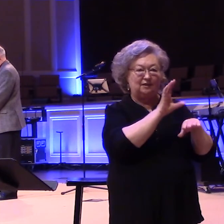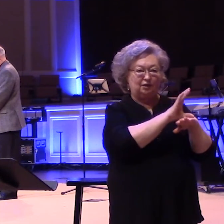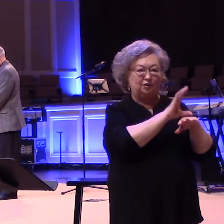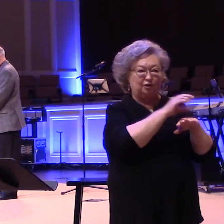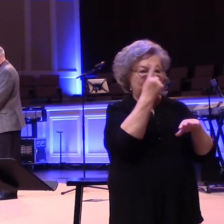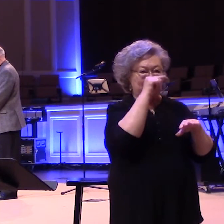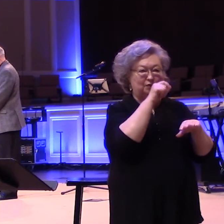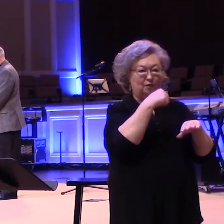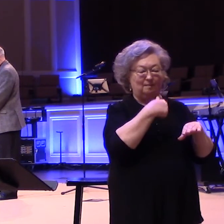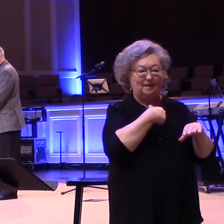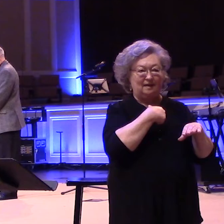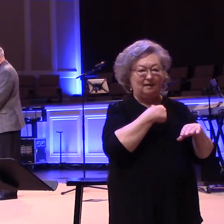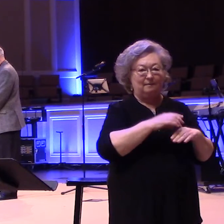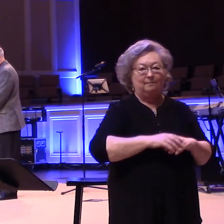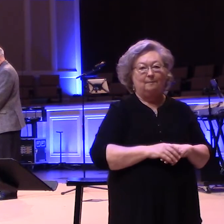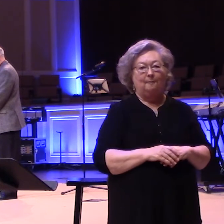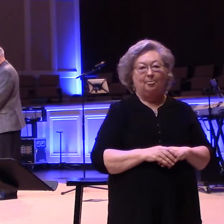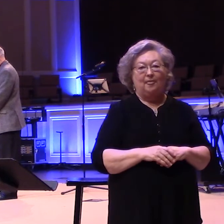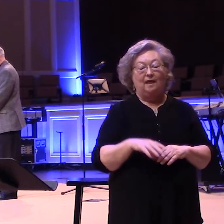And finally, there are those of you